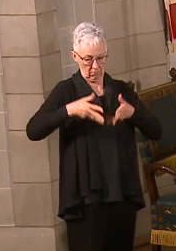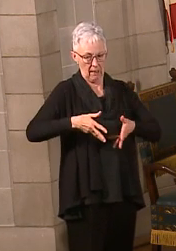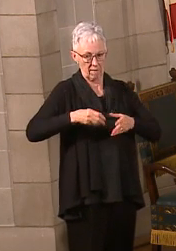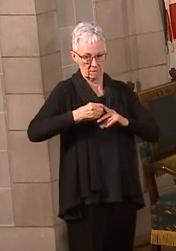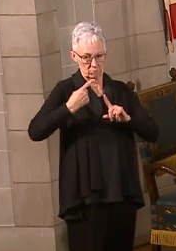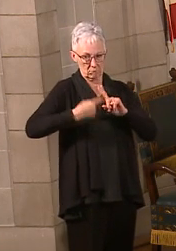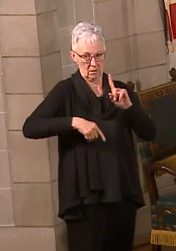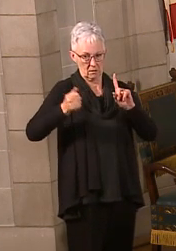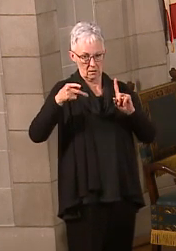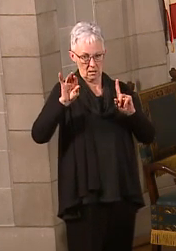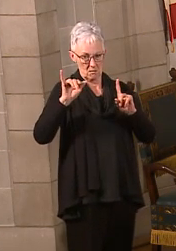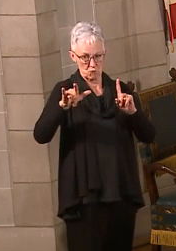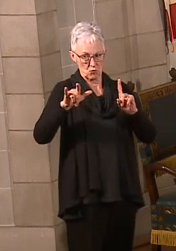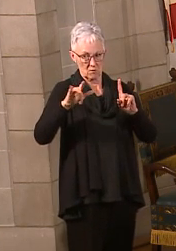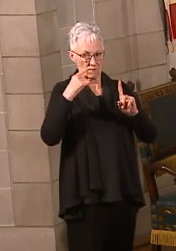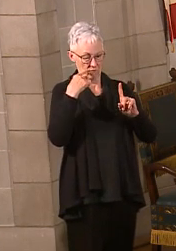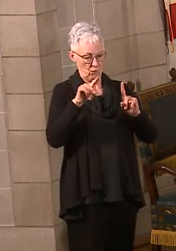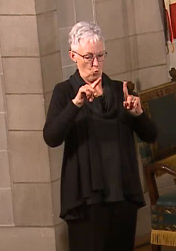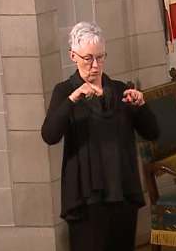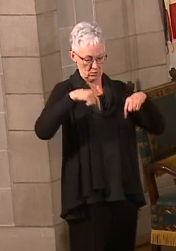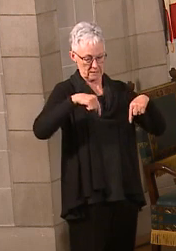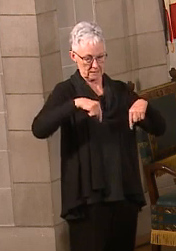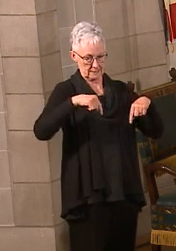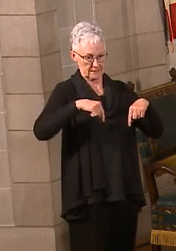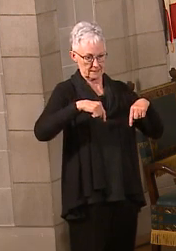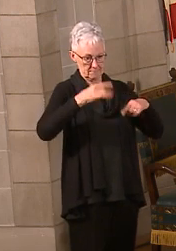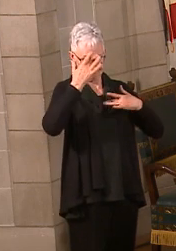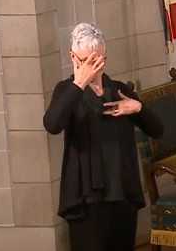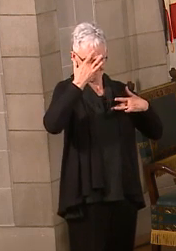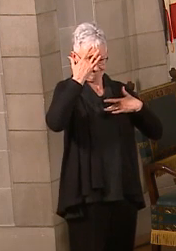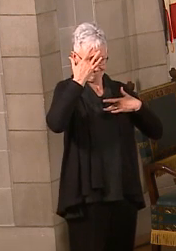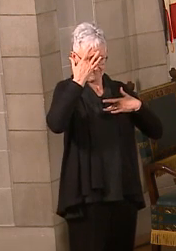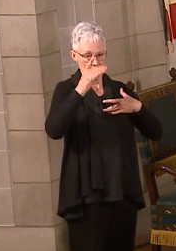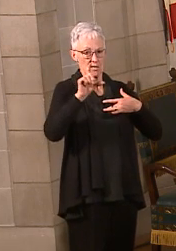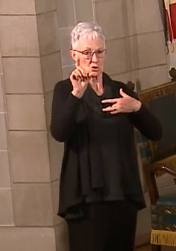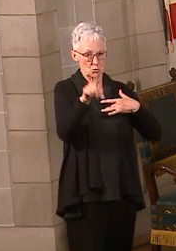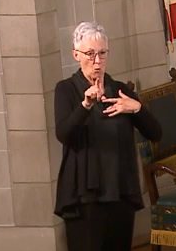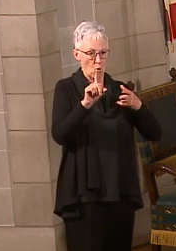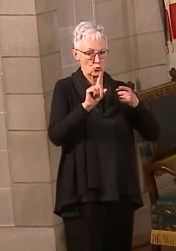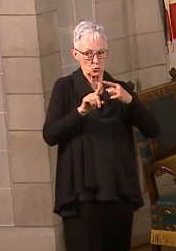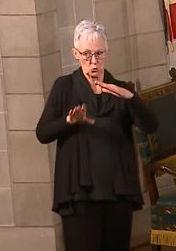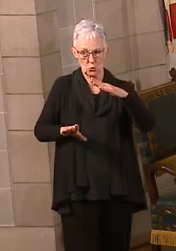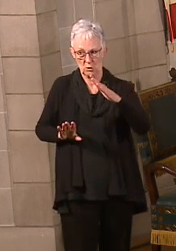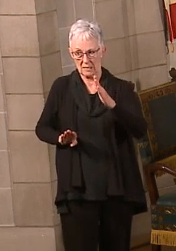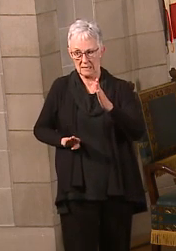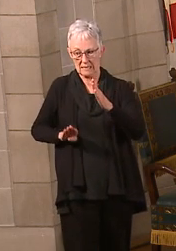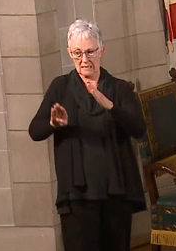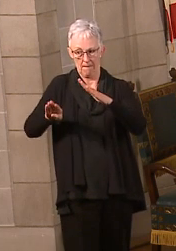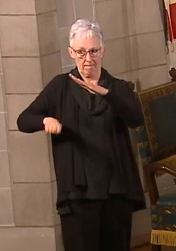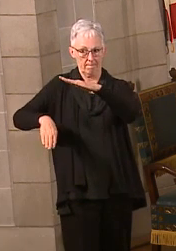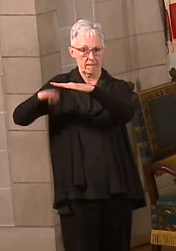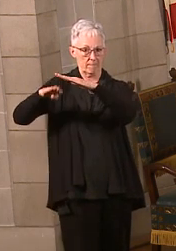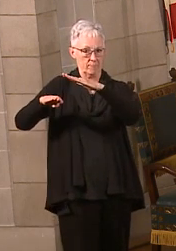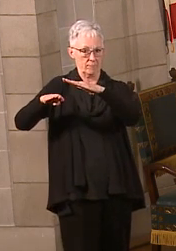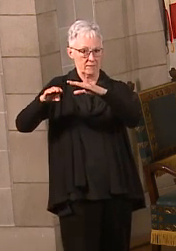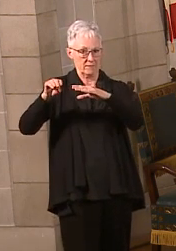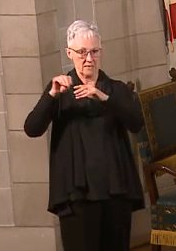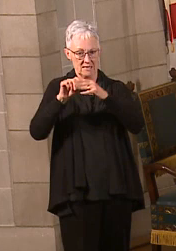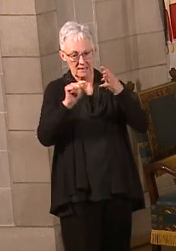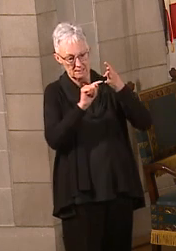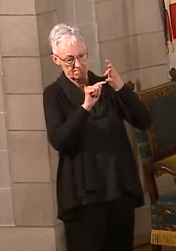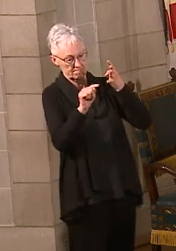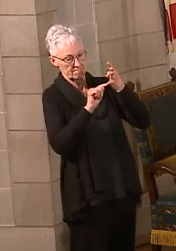We're supposed to reach the peak of the virus here that last week of April. Now is the time for every Nebraskan to be a part of this fight, to take that